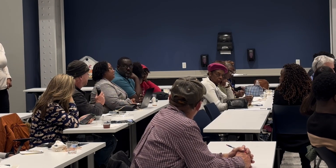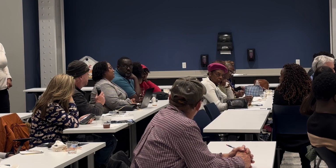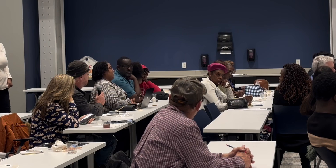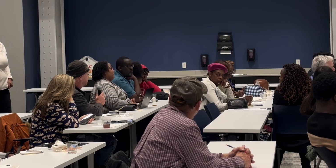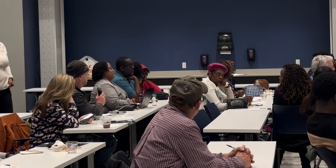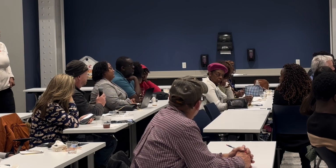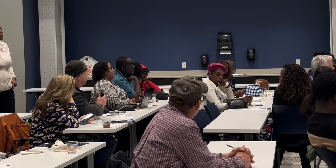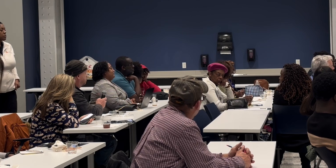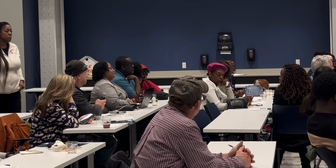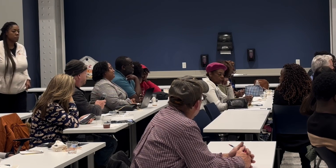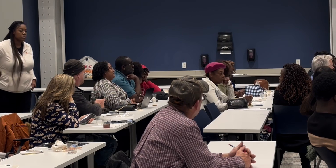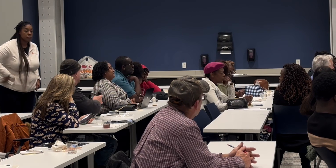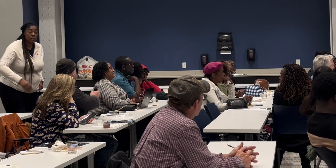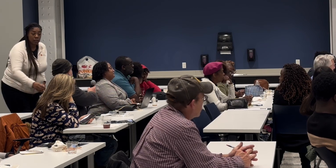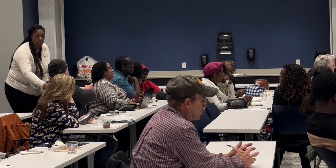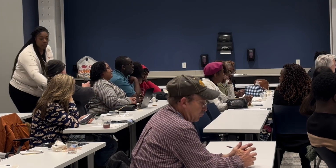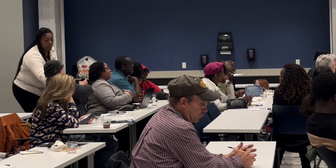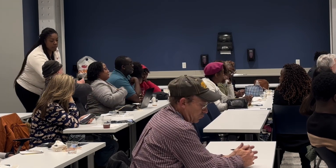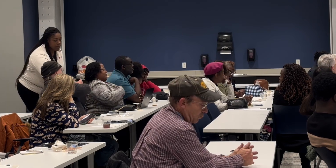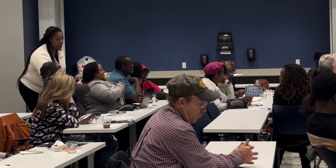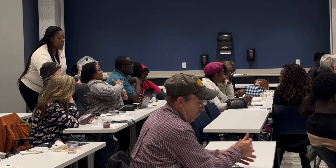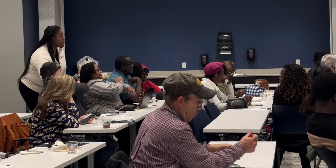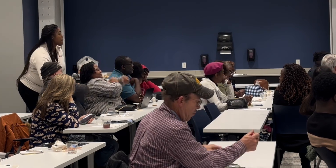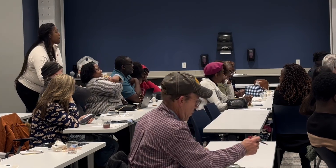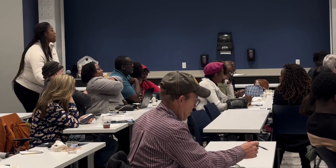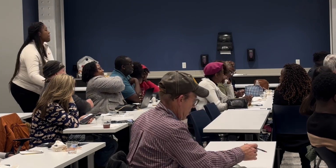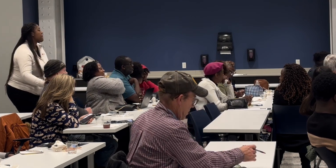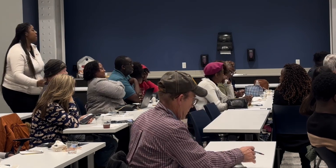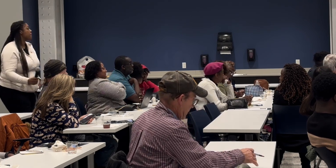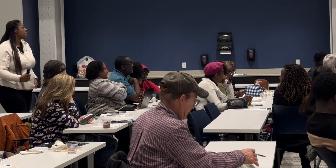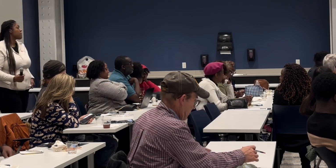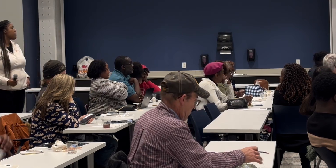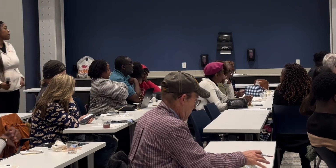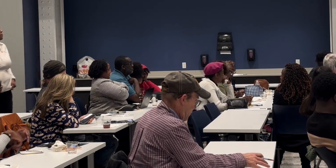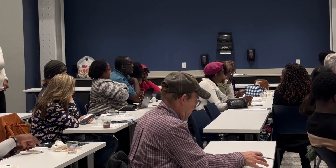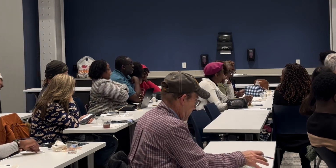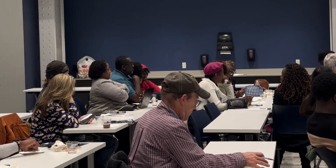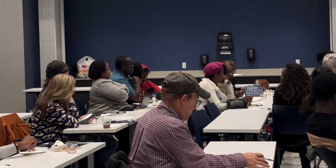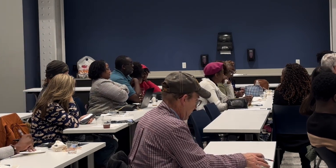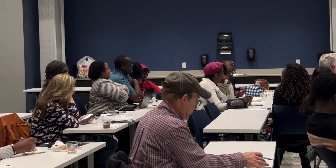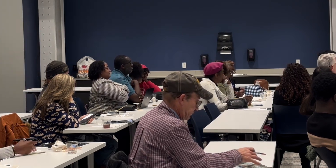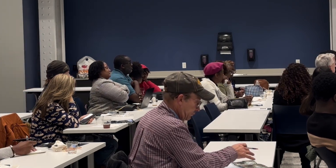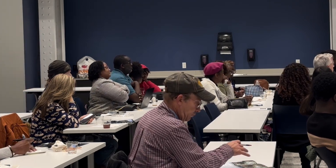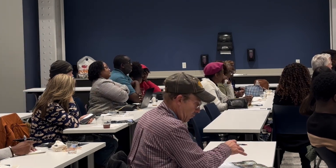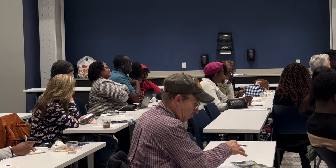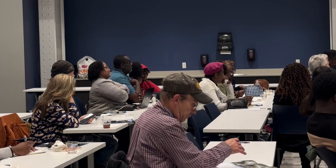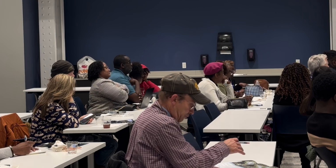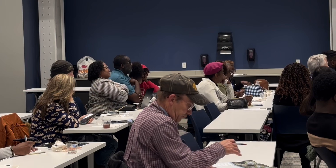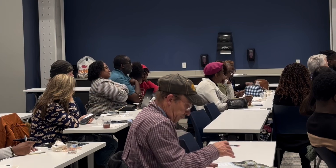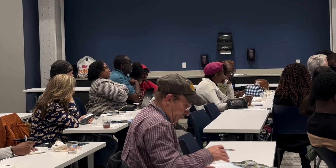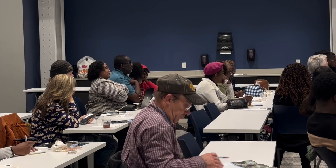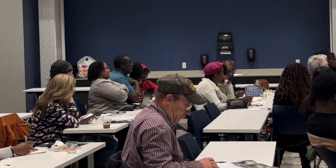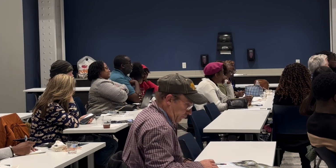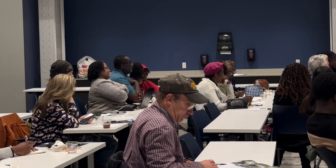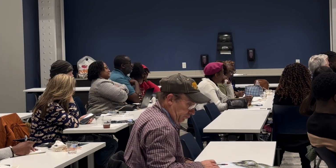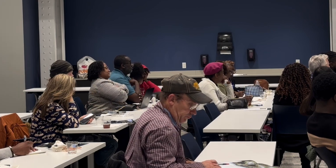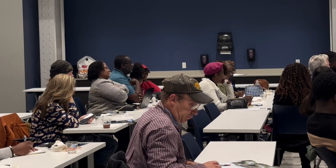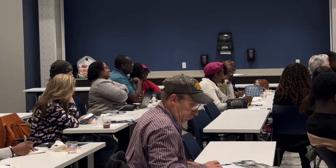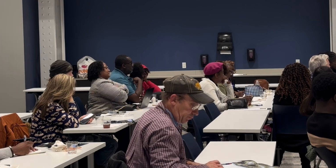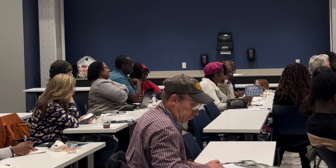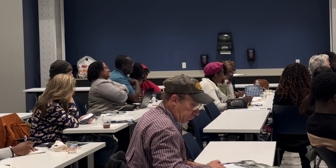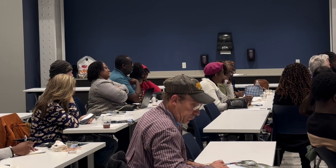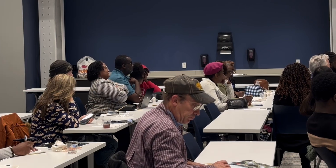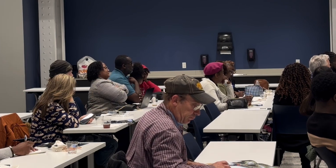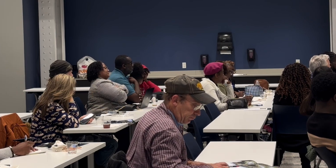the project? So right now we measure overflows based on rainfall, based on existing